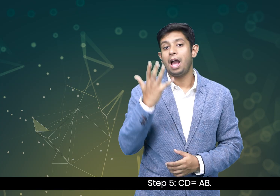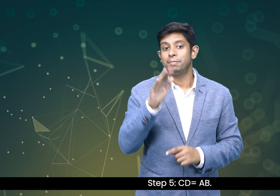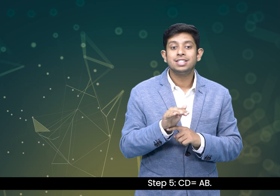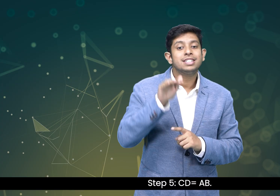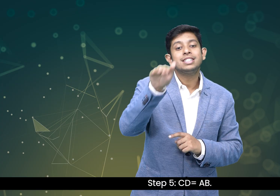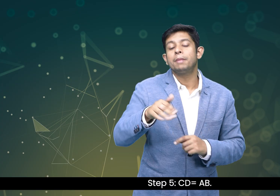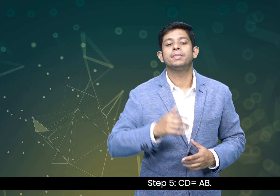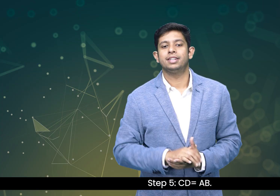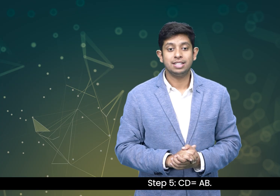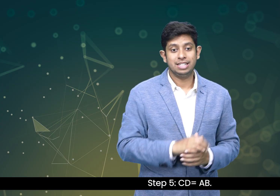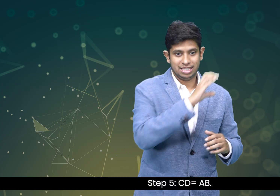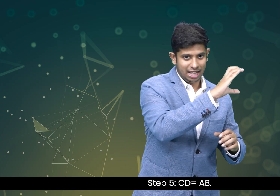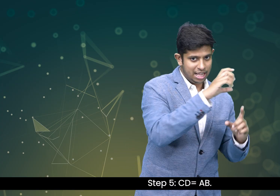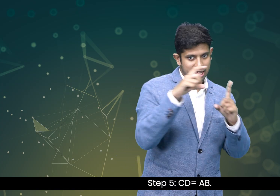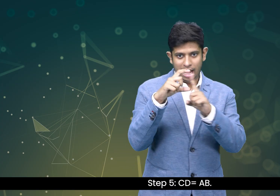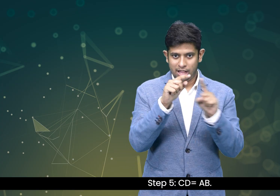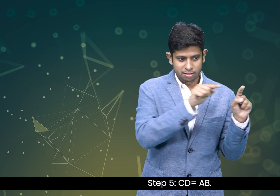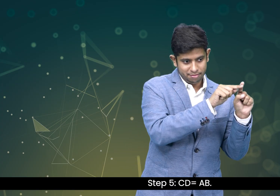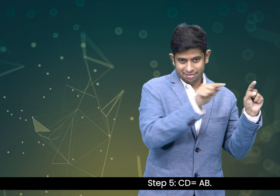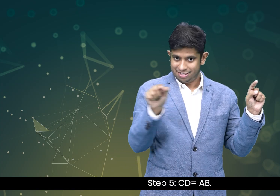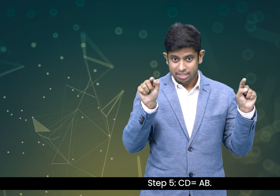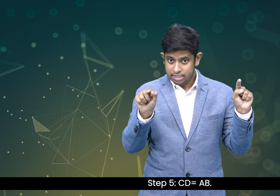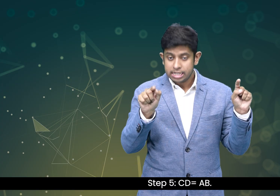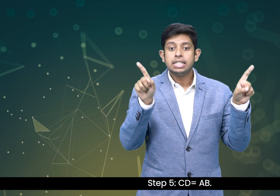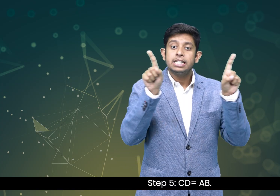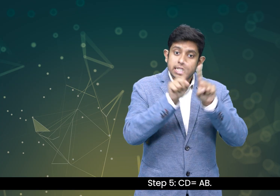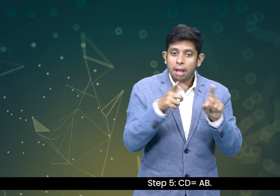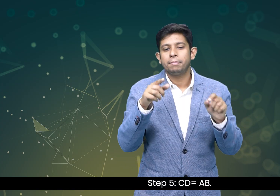Step 5. CD is equal to AB.